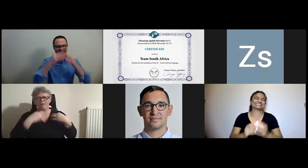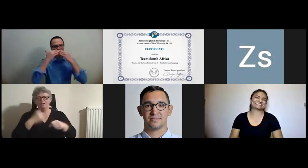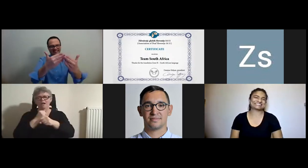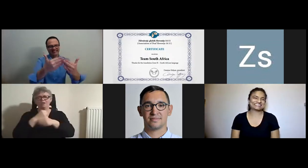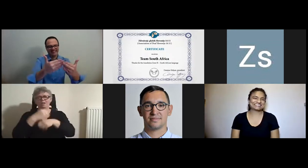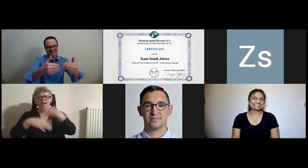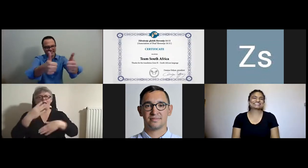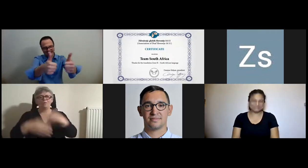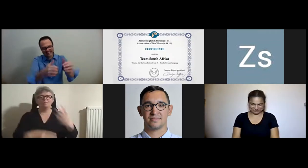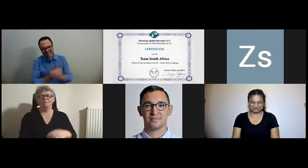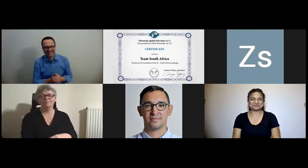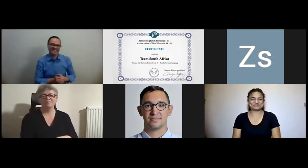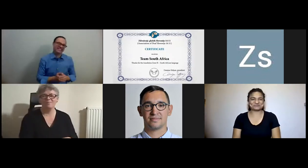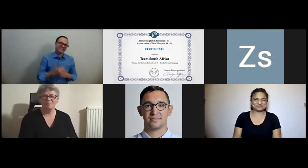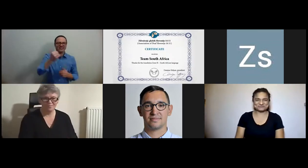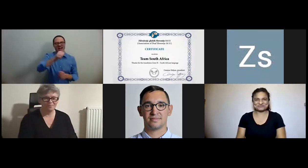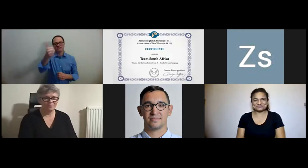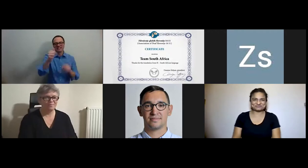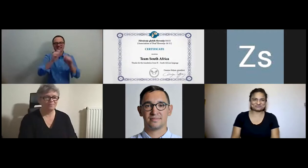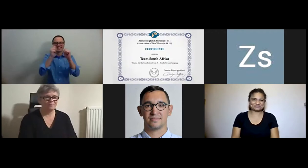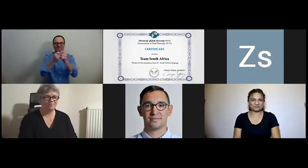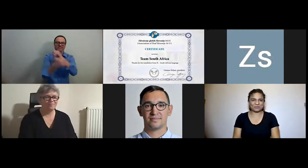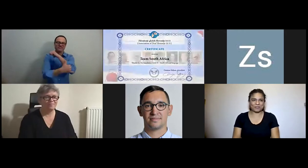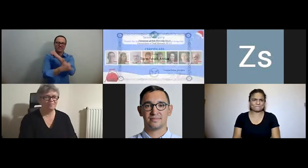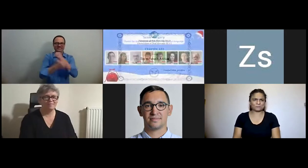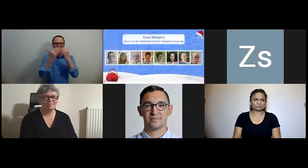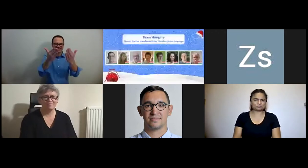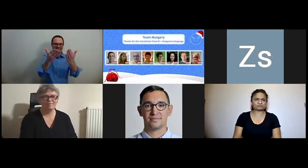we don't want to stop. We'll continue working. Thank you so much.